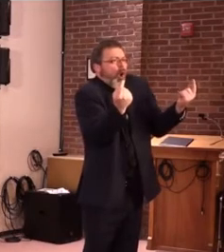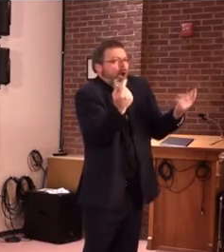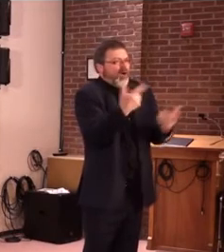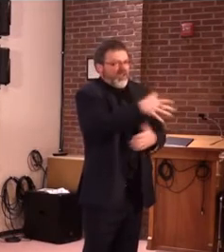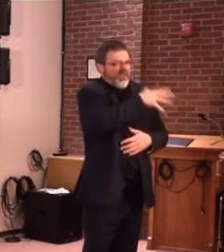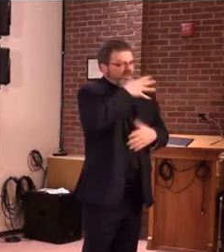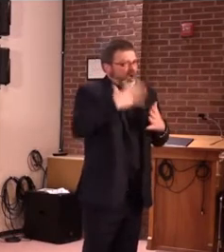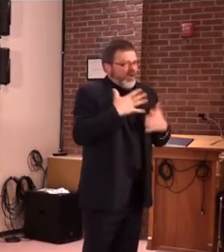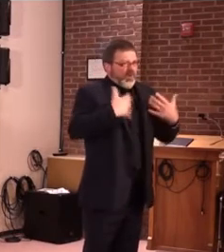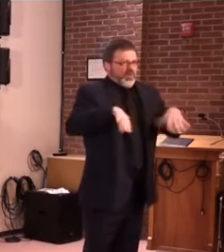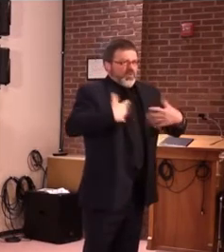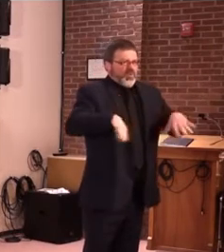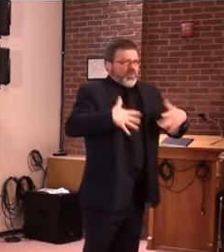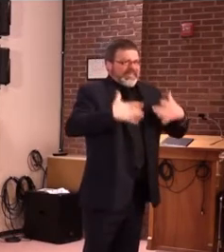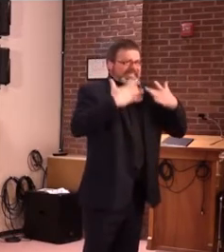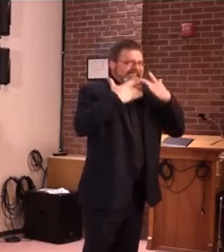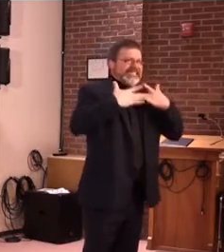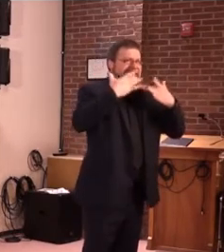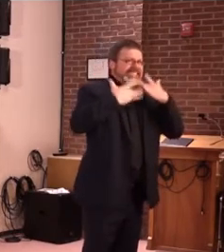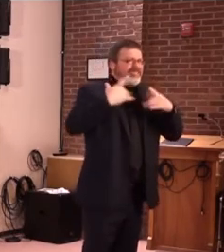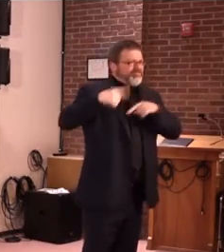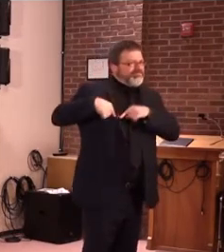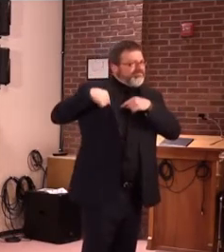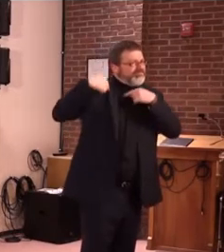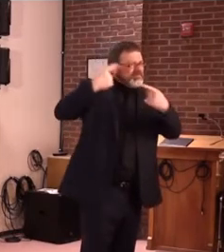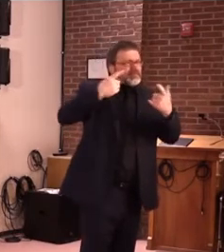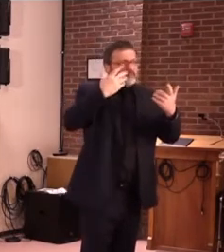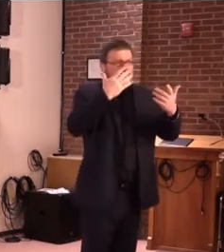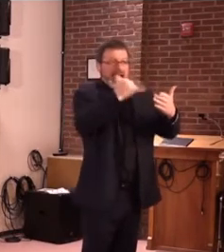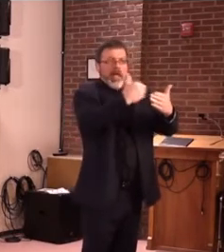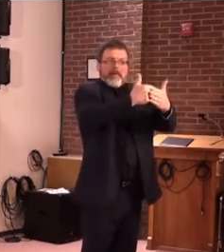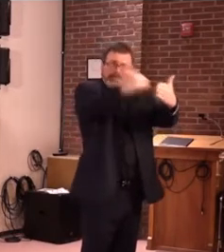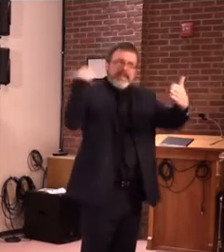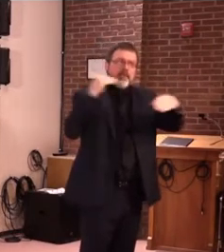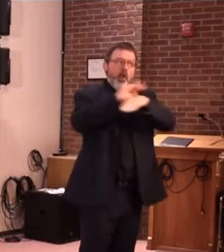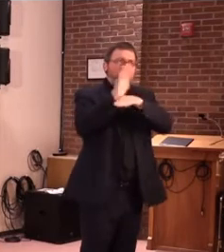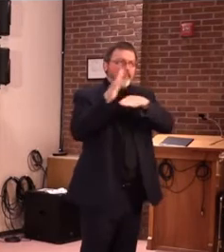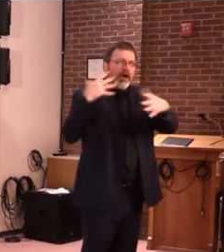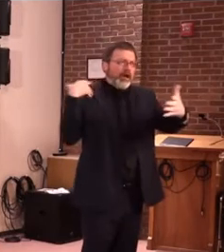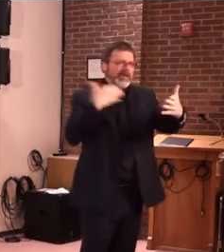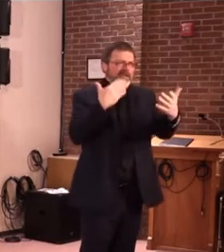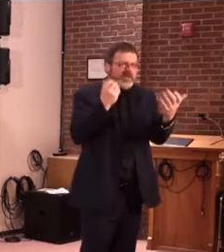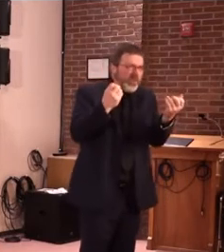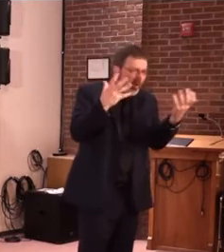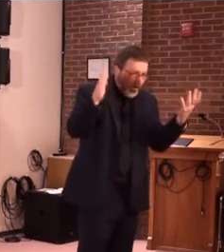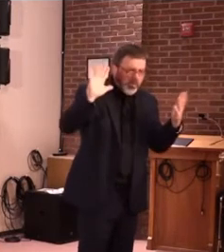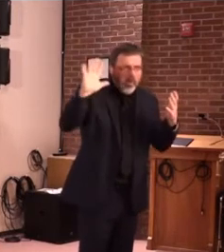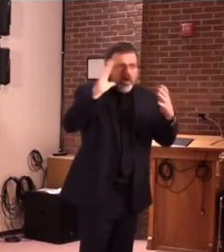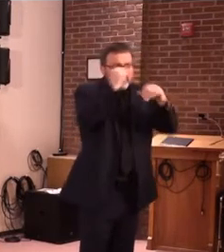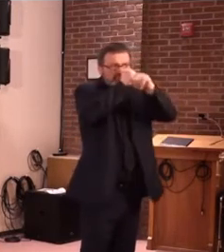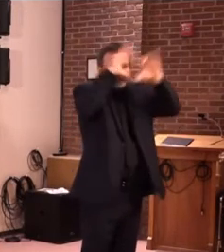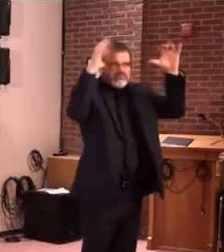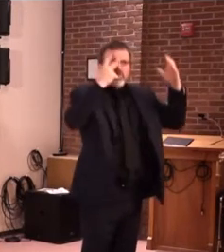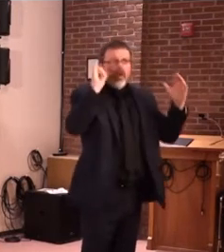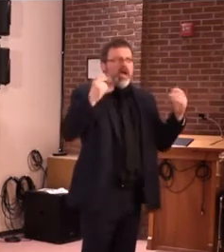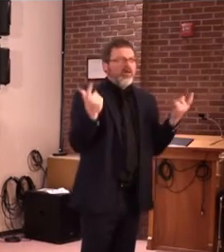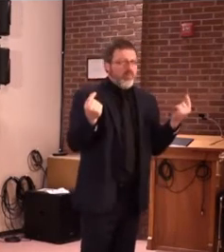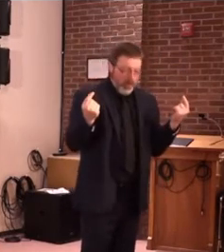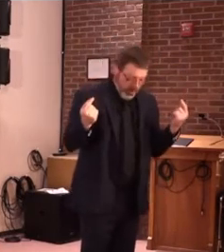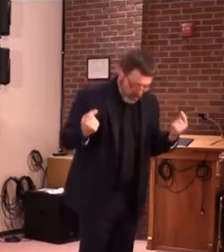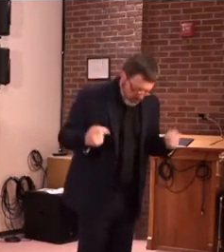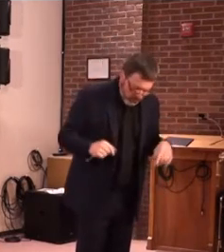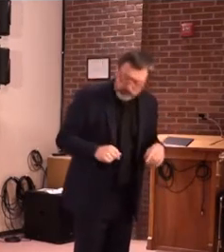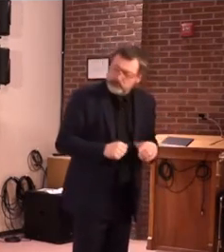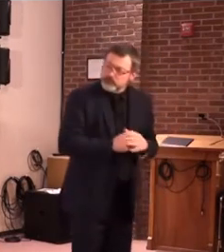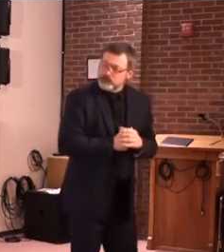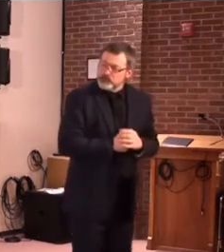prices and, you know, the disappointment of expectations in having a period of higher.